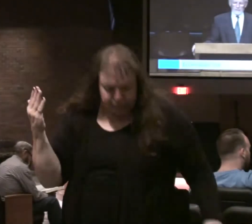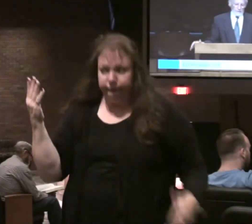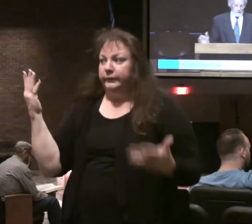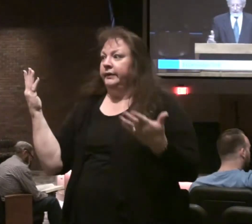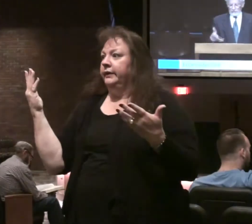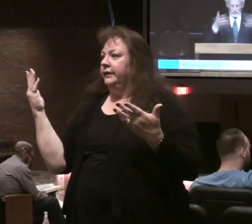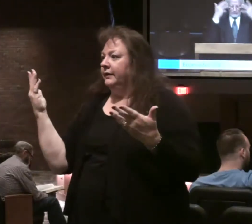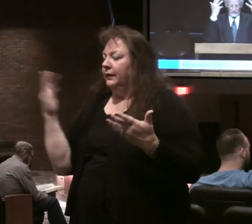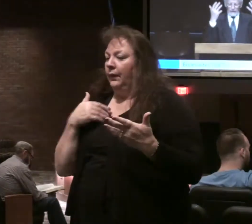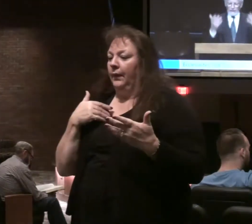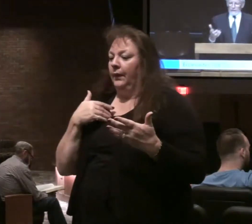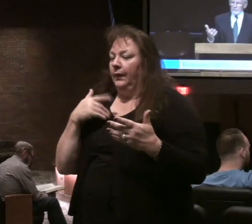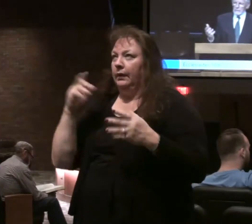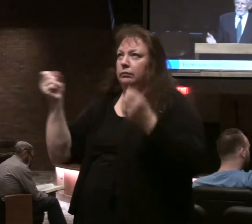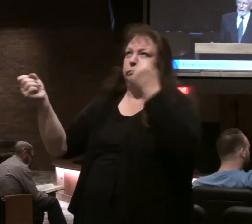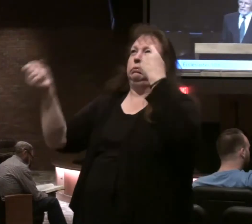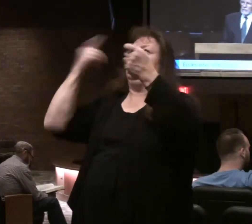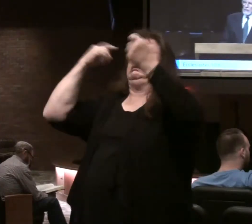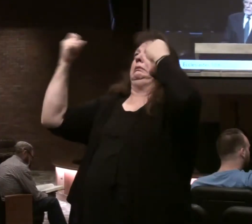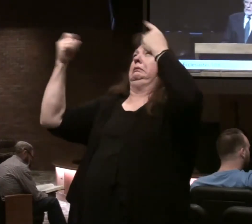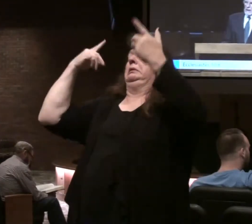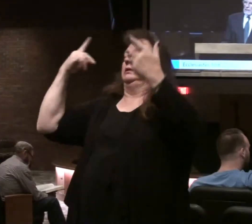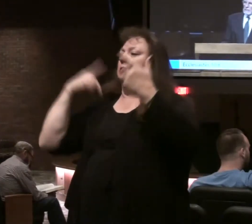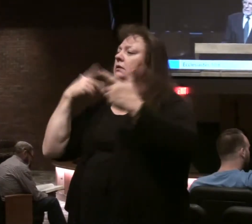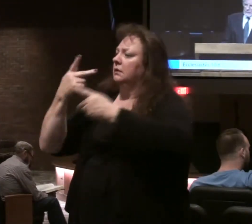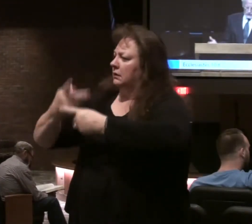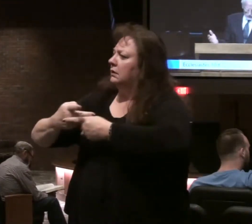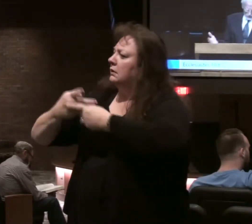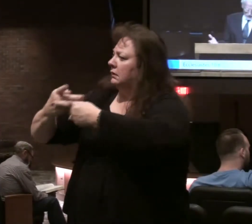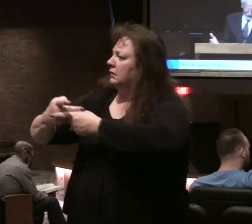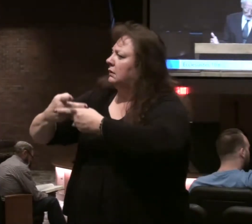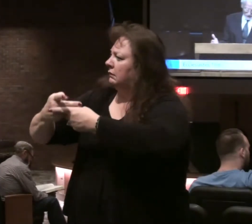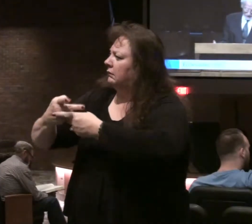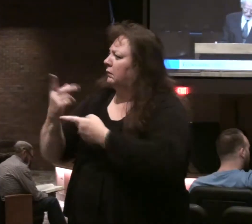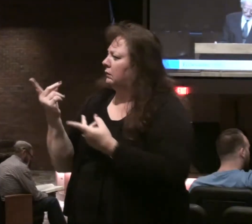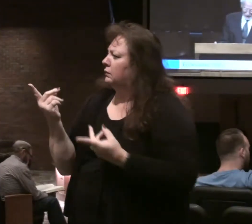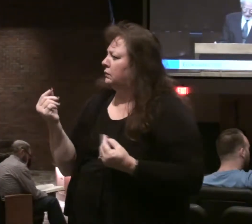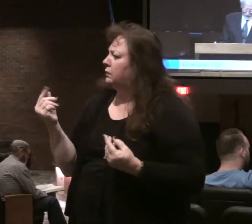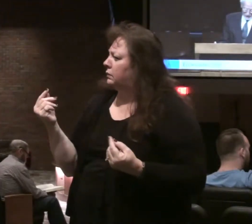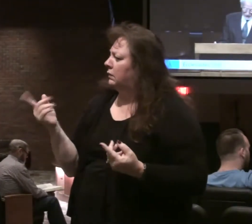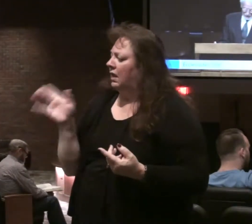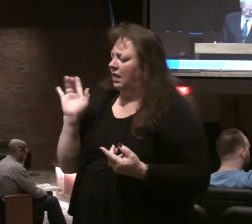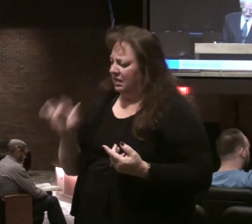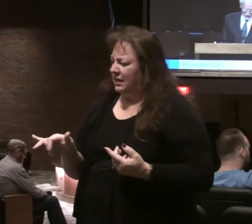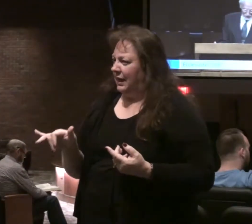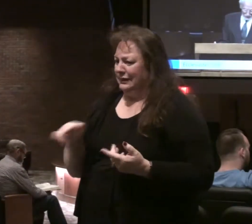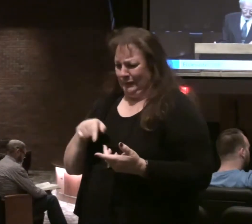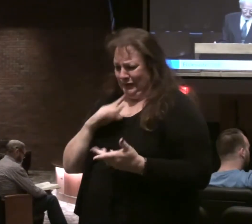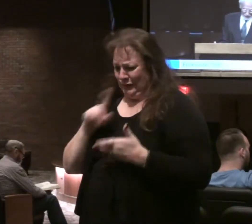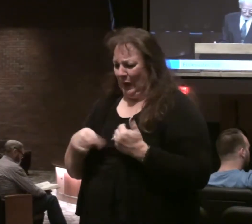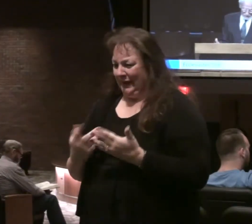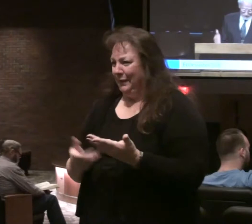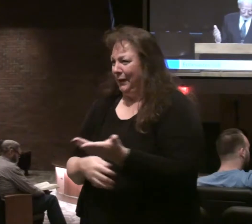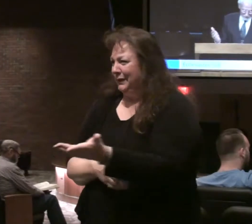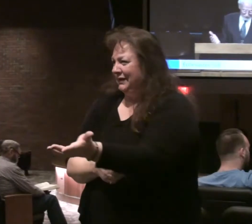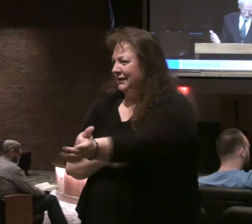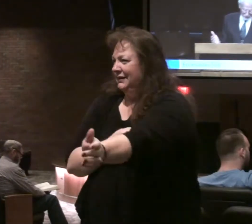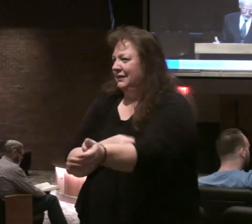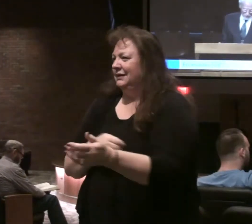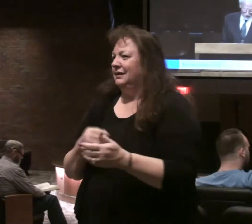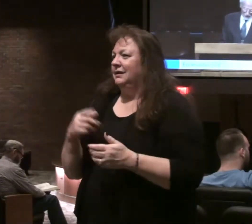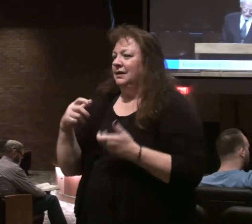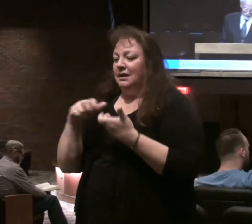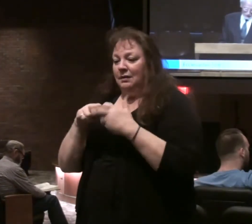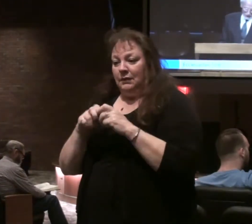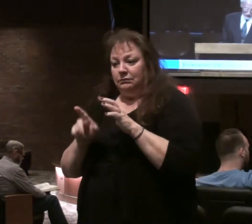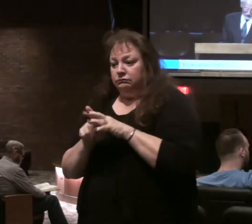or have chips flying up in your eyes. You have to be careful. Know what you're doing. That's the kind of thing he's talking about.